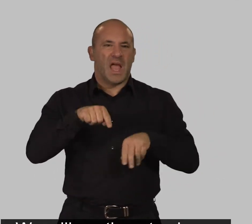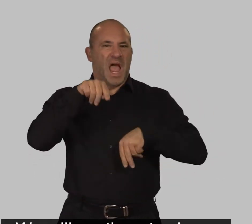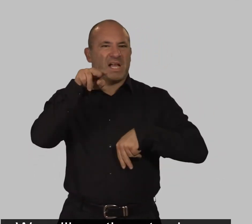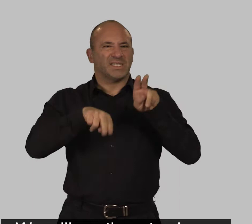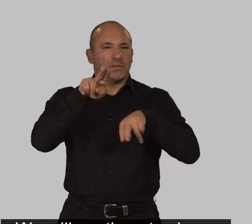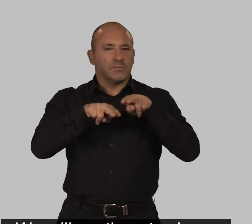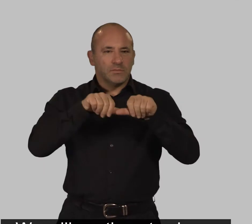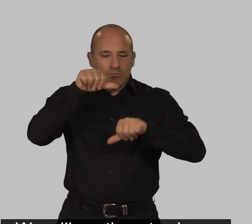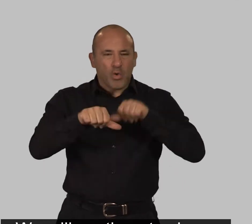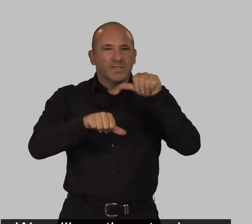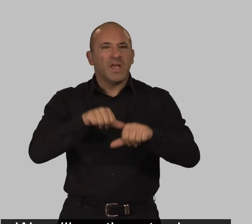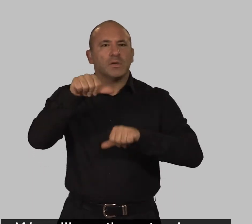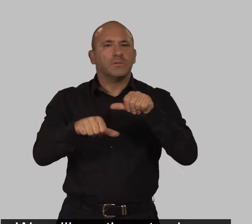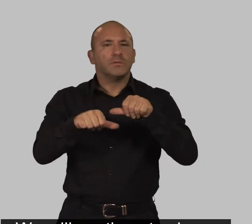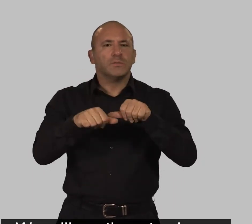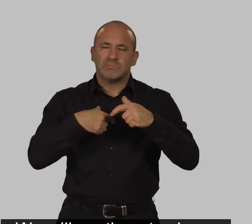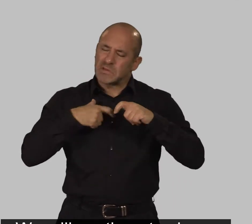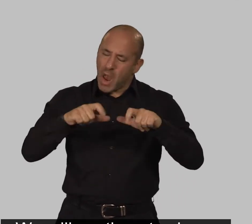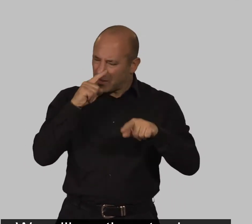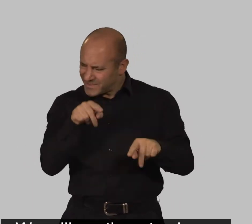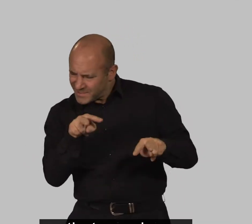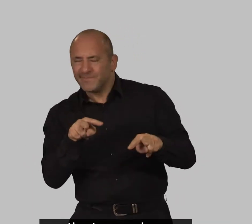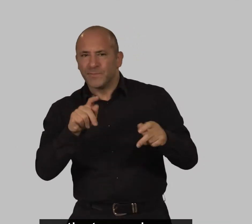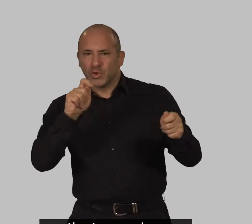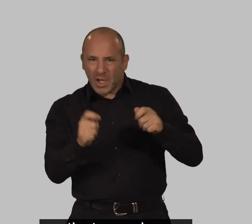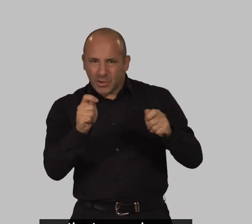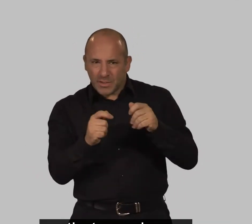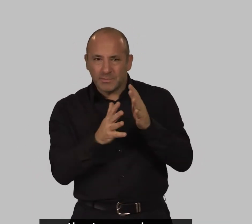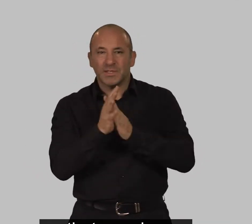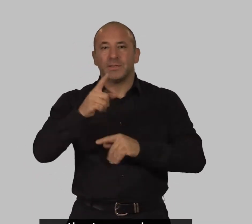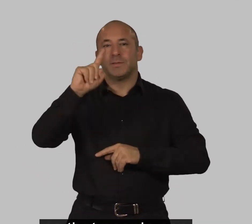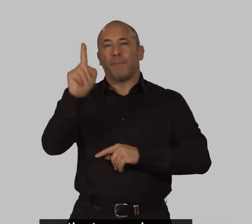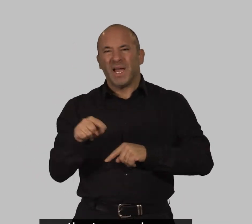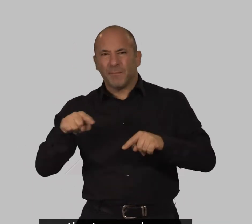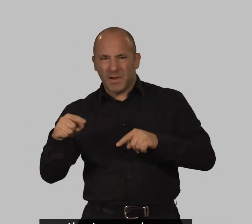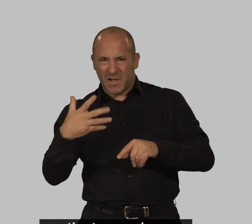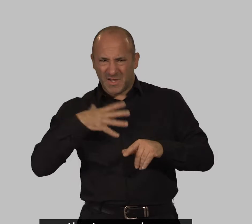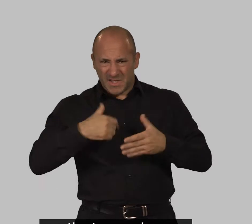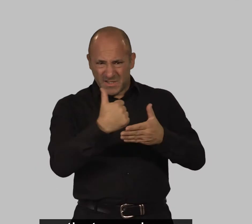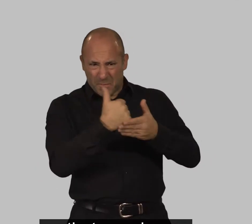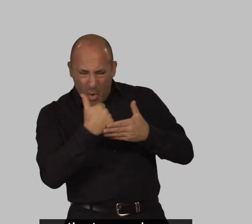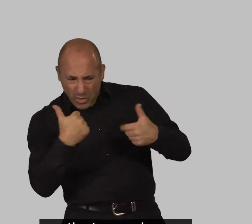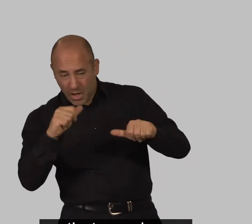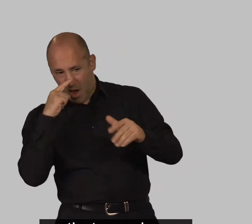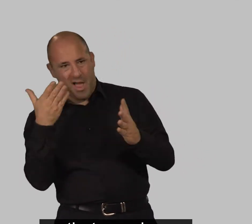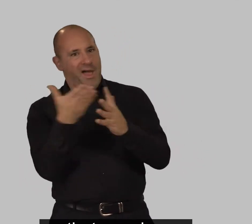We will continue to change the assessment process so that people can access the help they need.